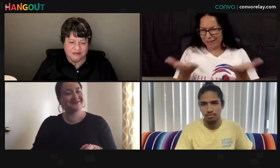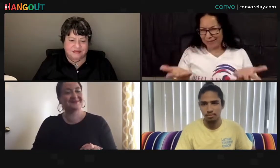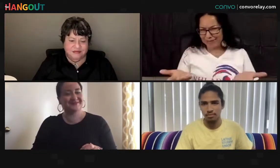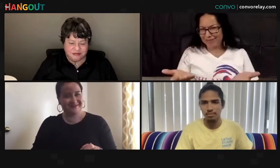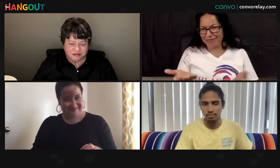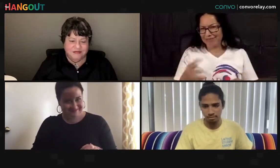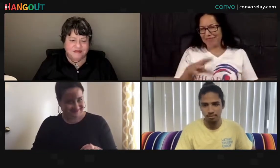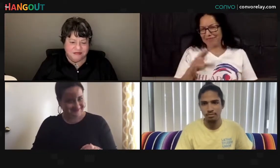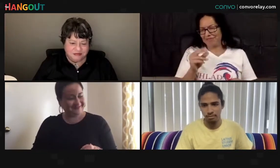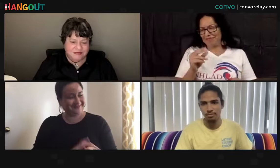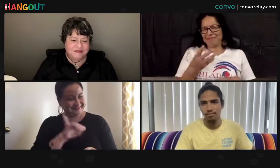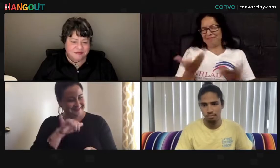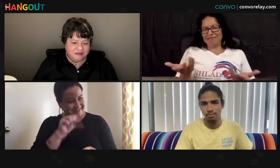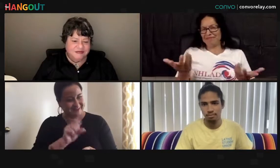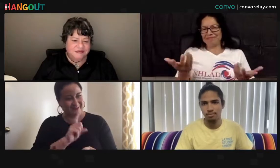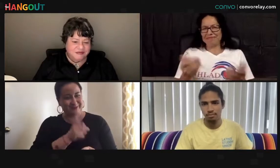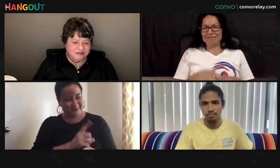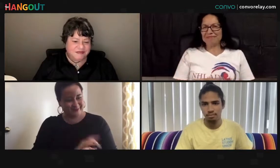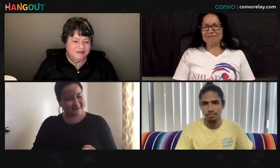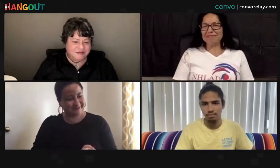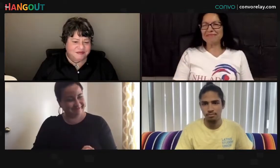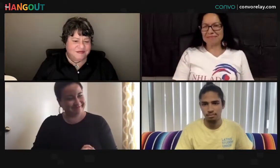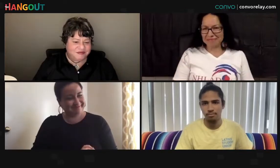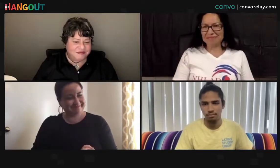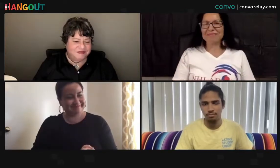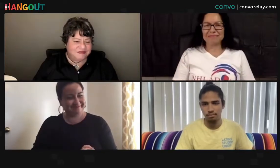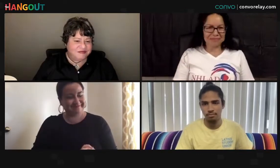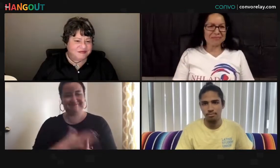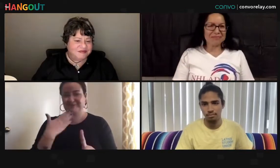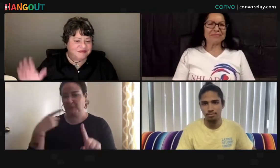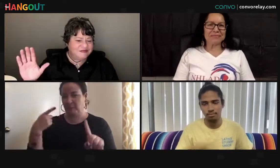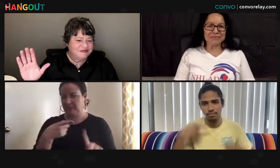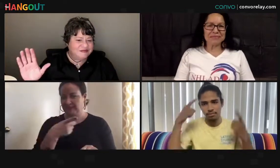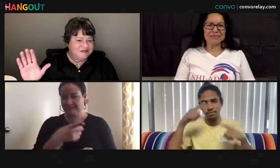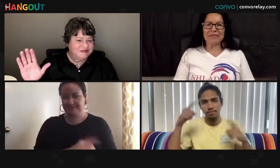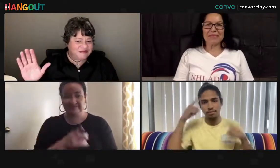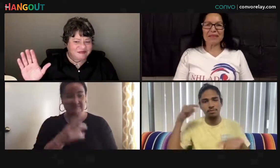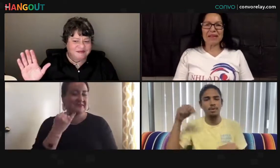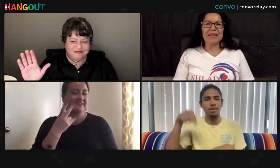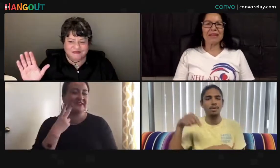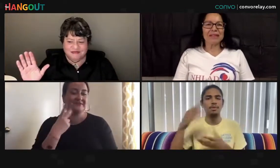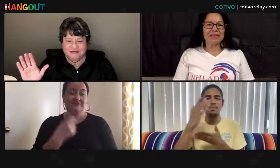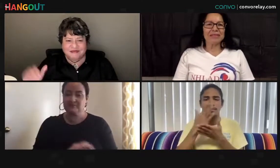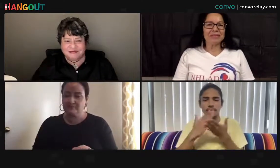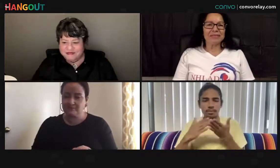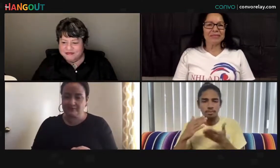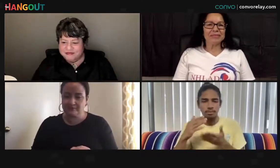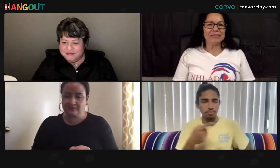It doesn't say America, That right? is true. Yeah. Yes. Melissa here. Good point.